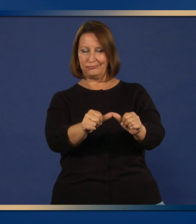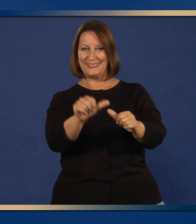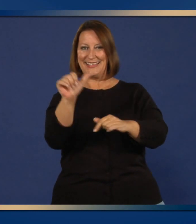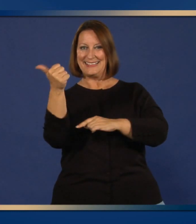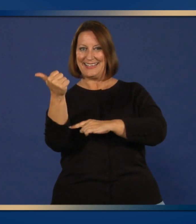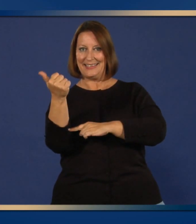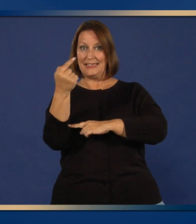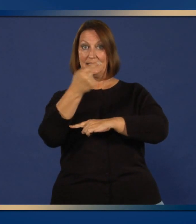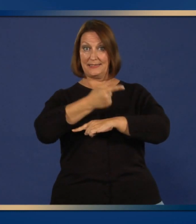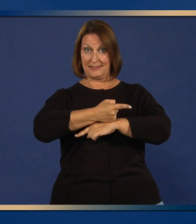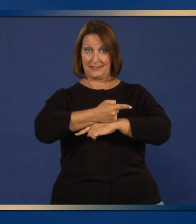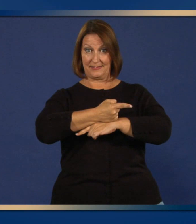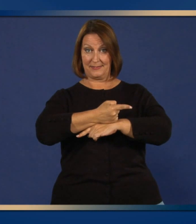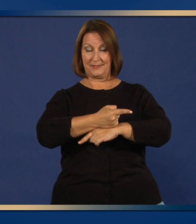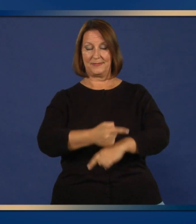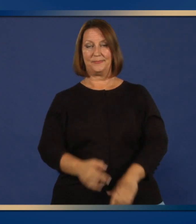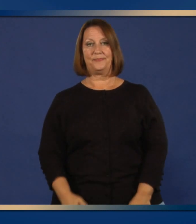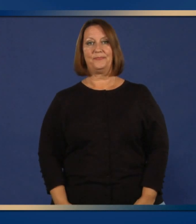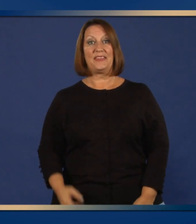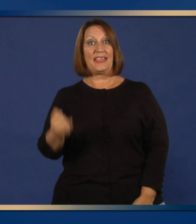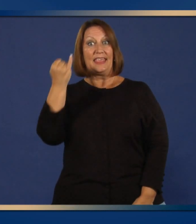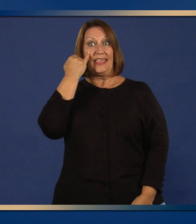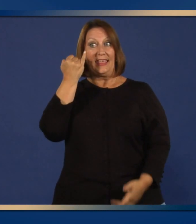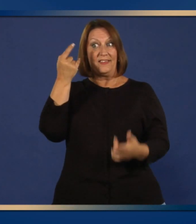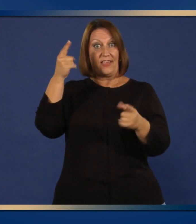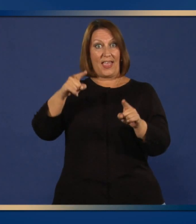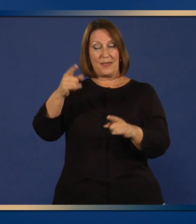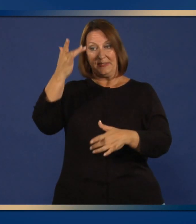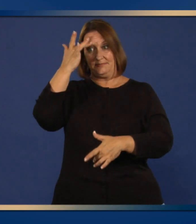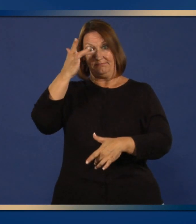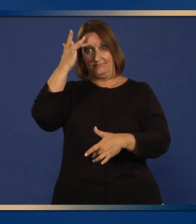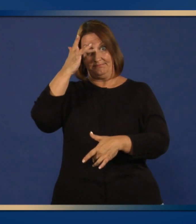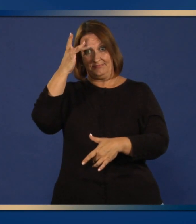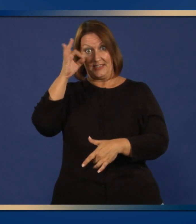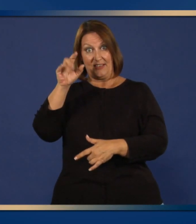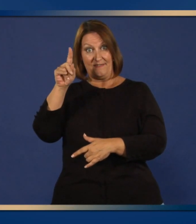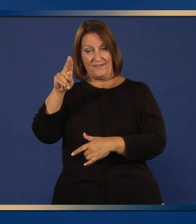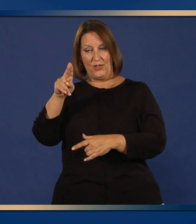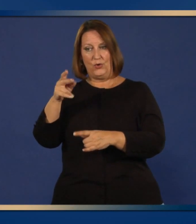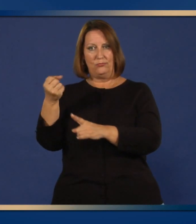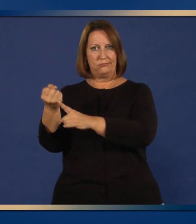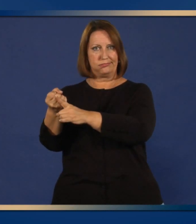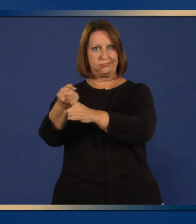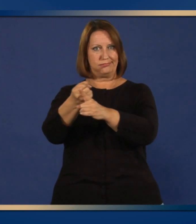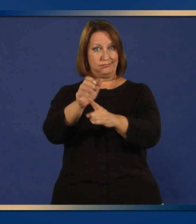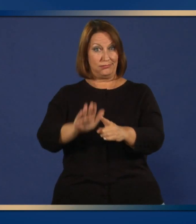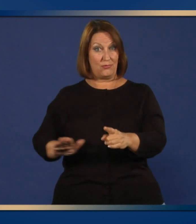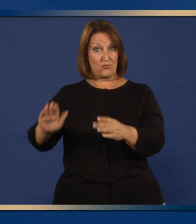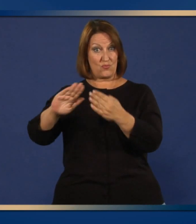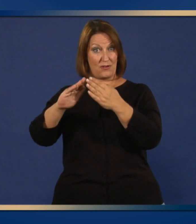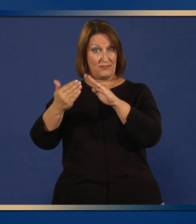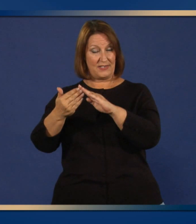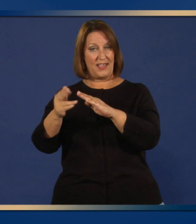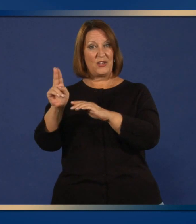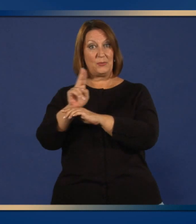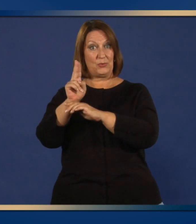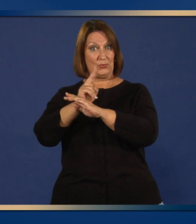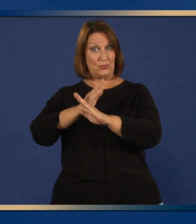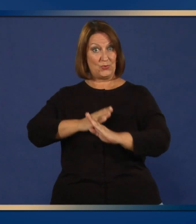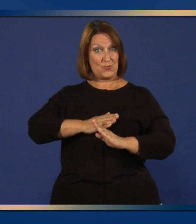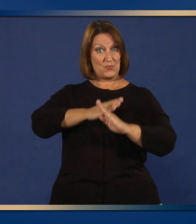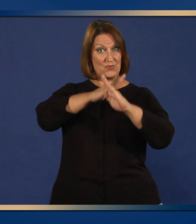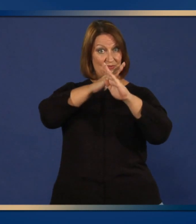For prevention during community outbreaks, 10 milligrams or 2